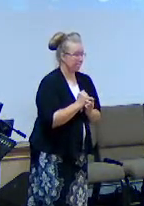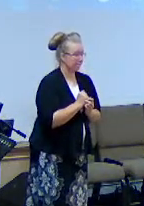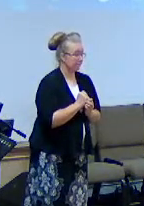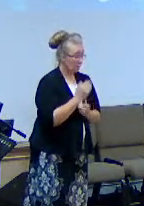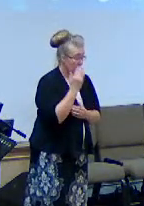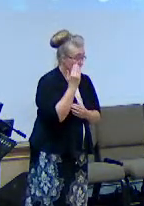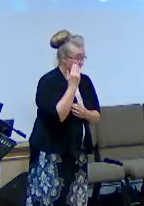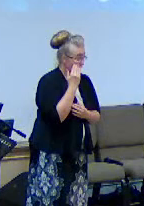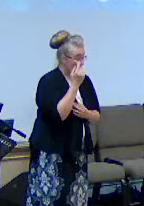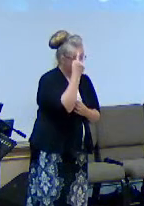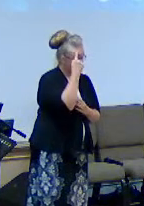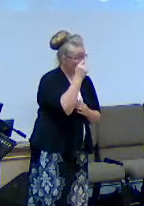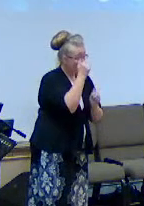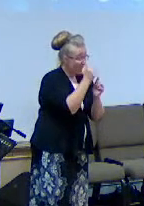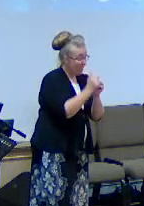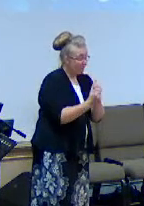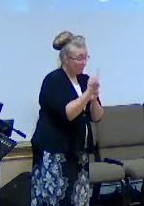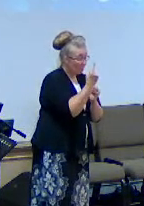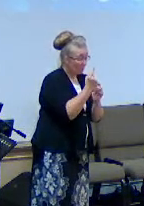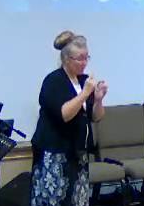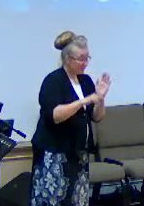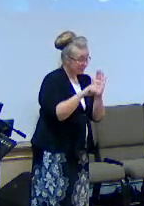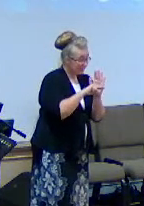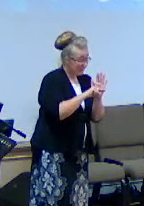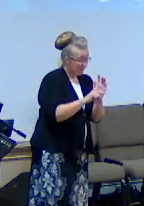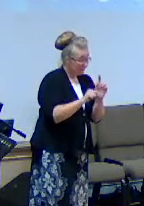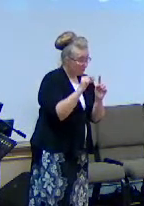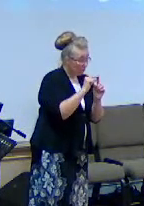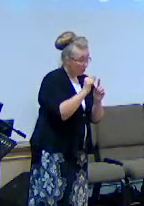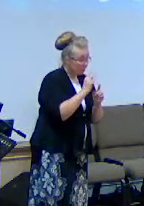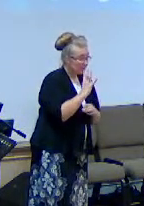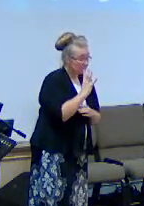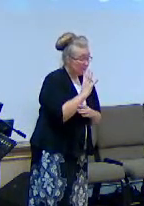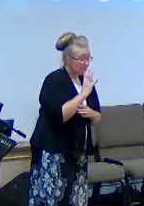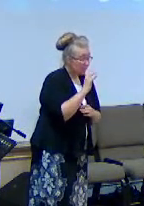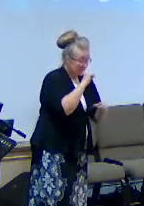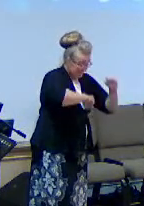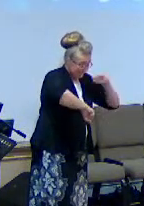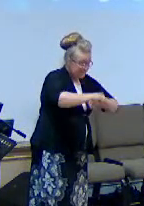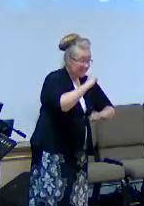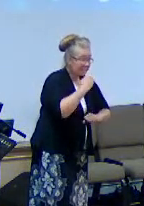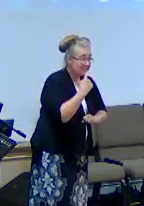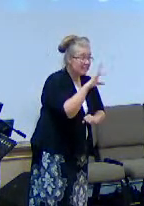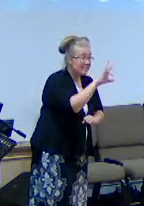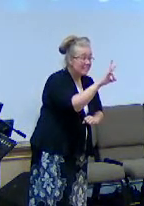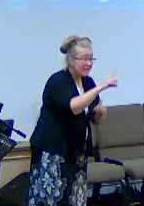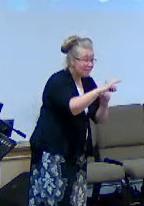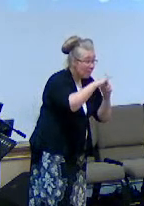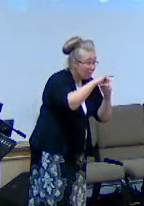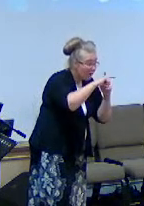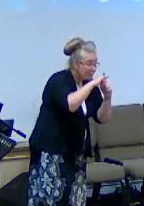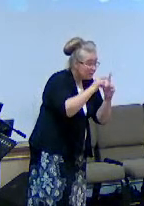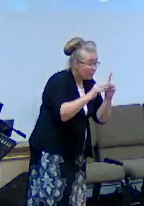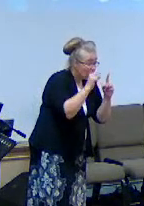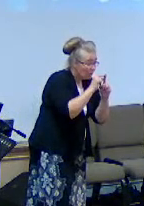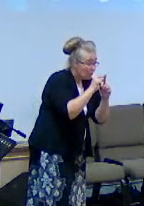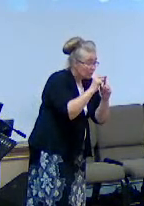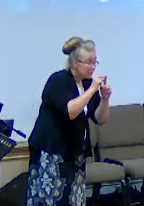Did you know that for every one negative word spoken, science says that it takes 7 positive words to undo that one negative